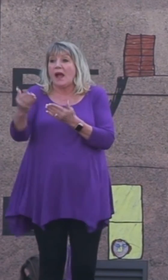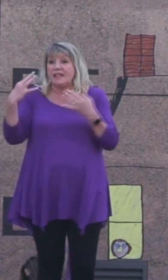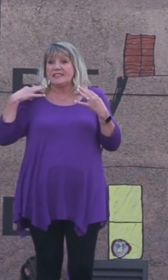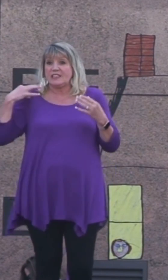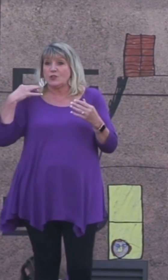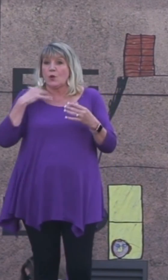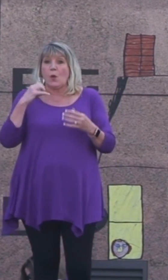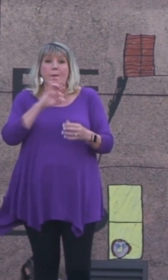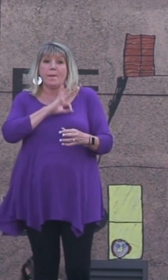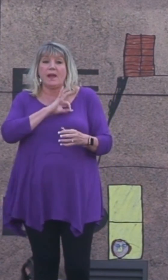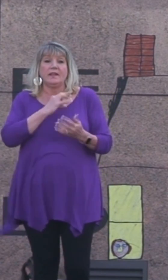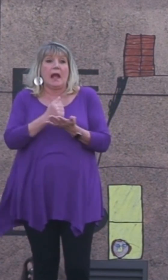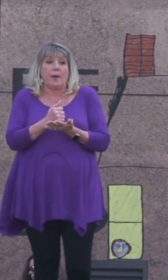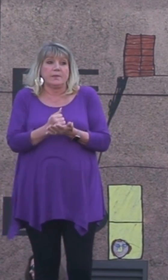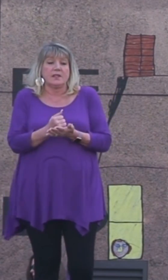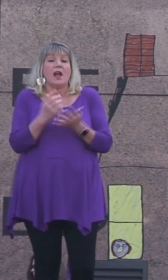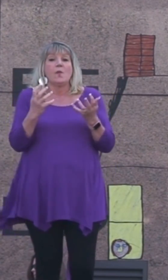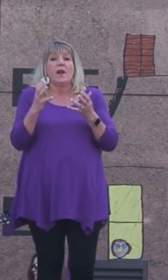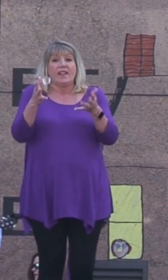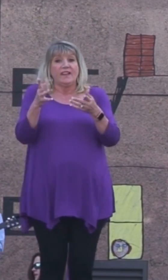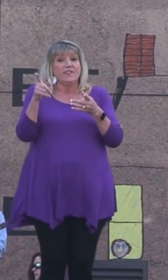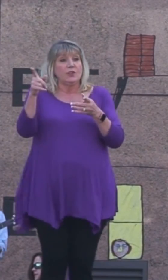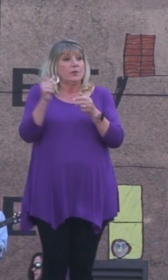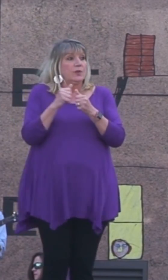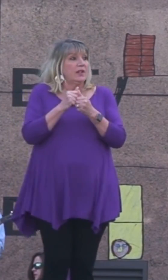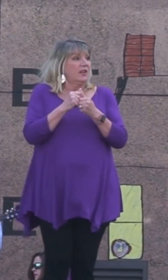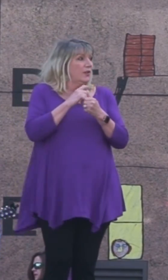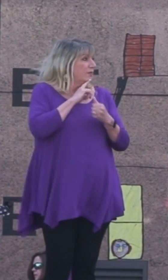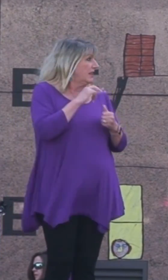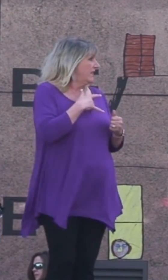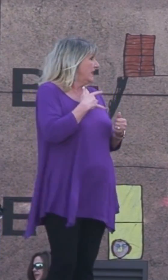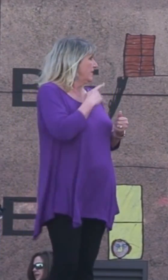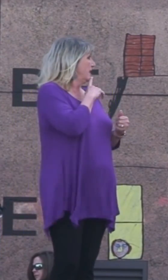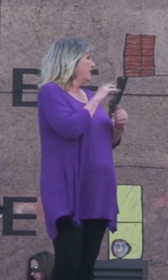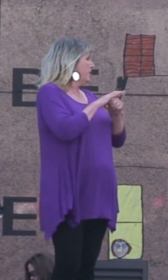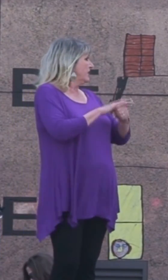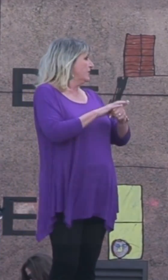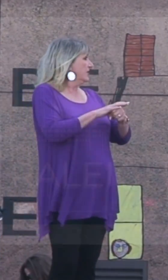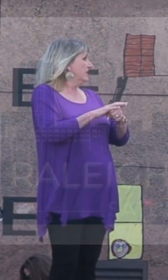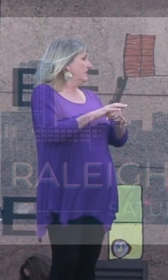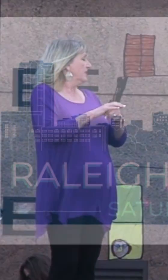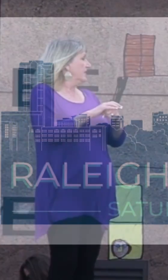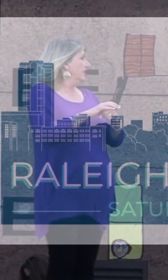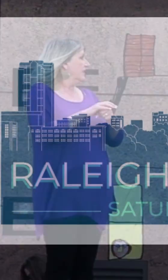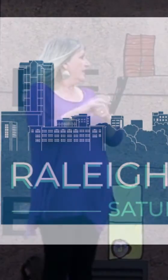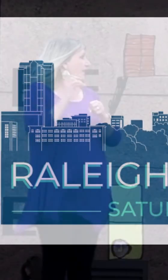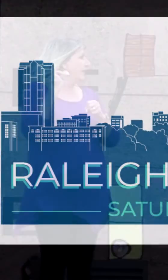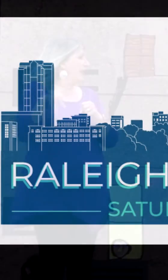helps. So I want to leave you with, are you feeling really pressured? Like,